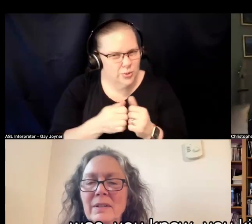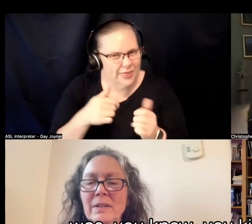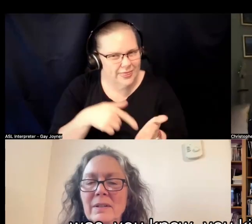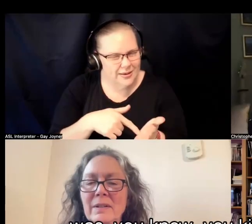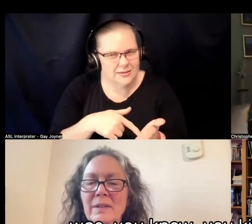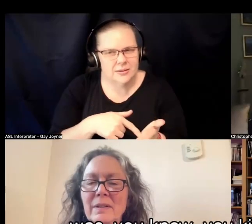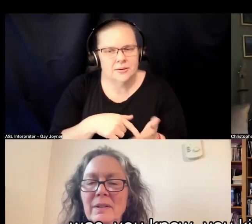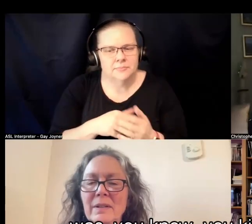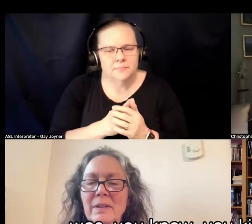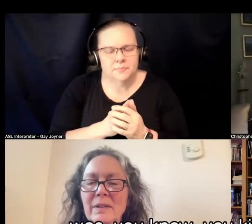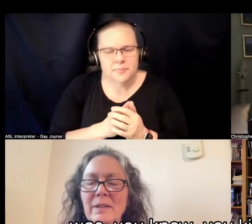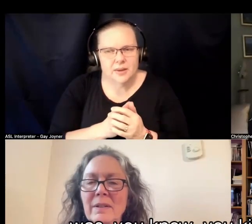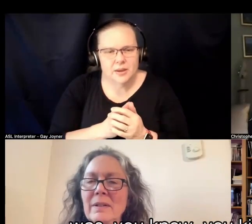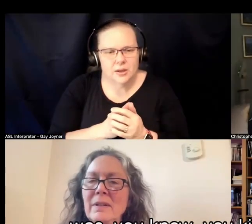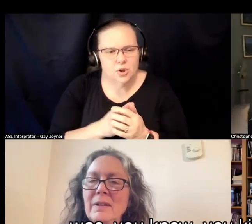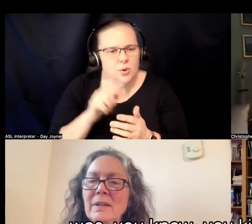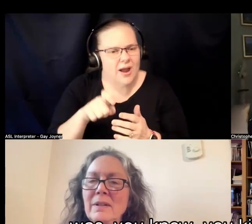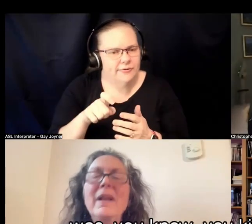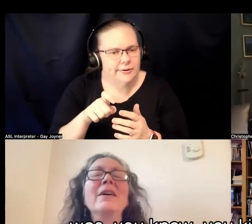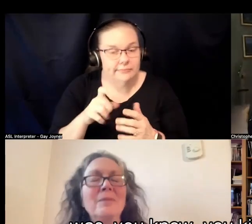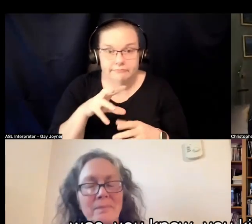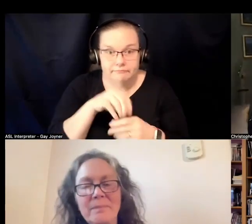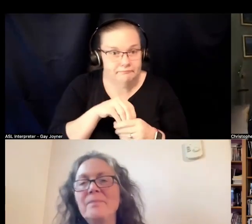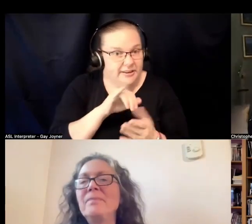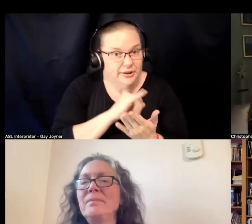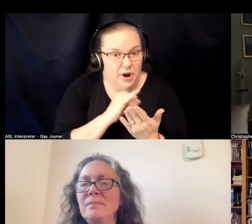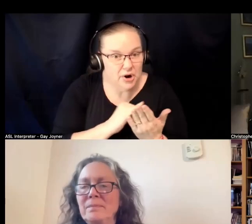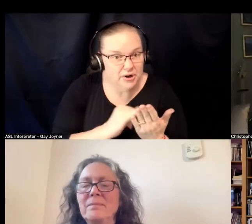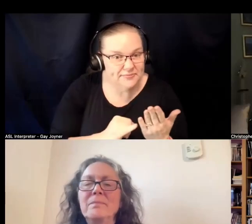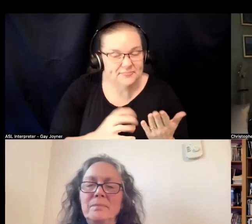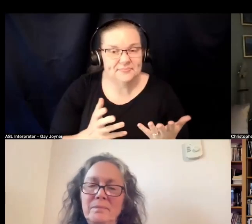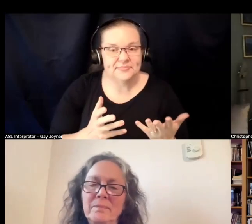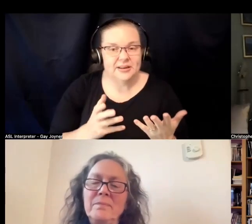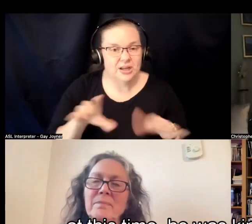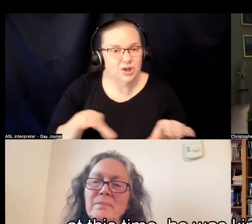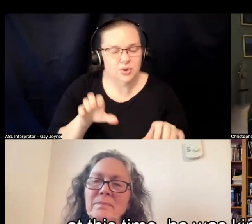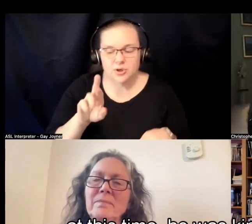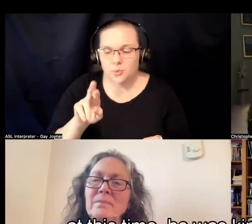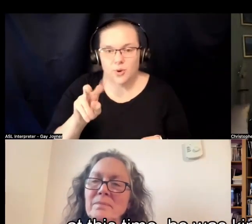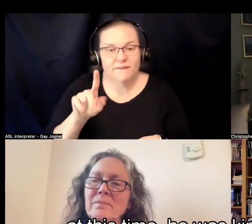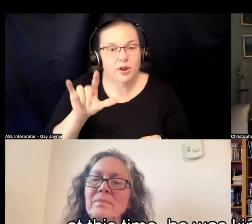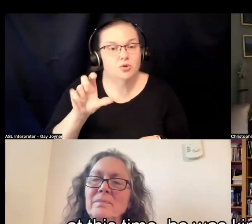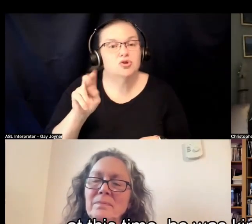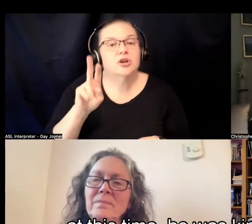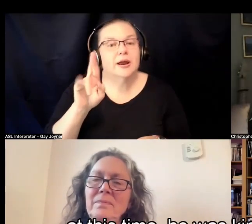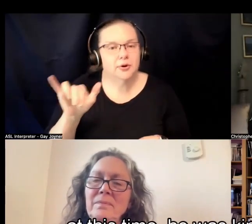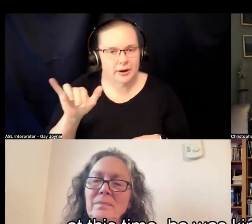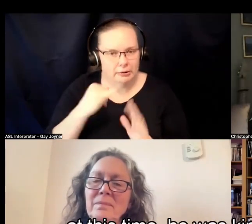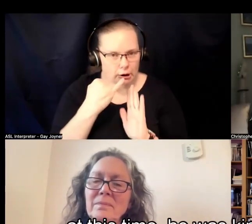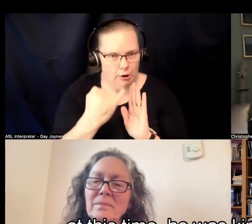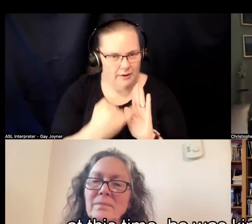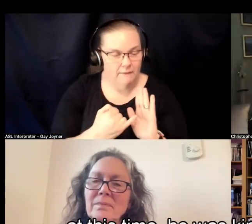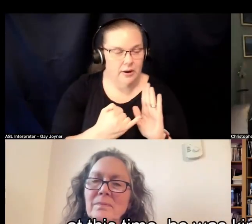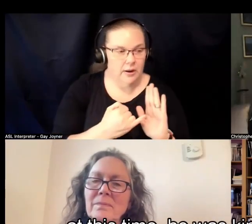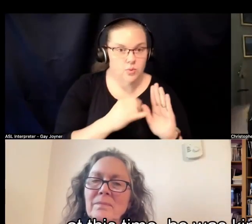was, you kind of have to get into the art. He's doing some revolutionary art at this time. He was kind of moving from